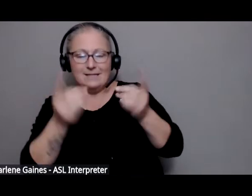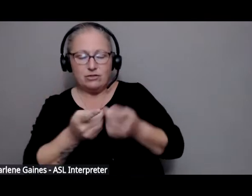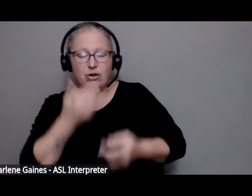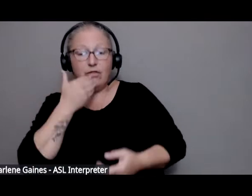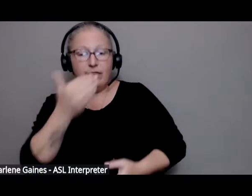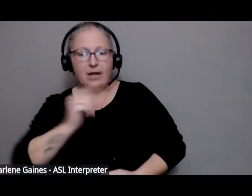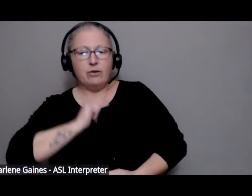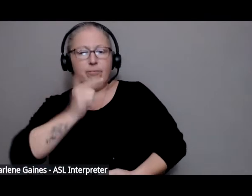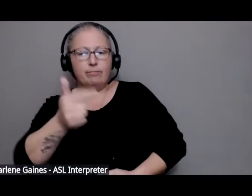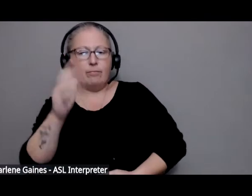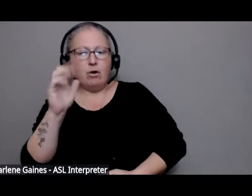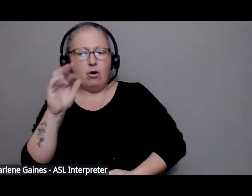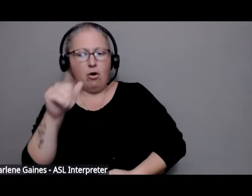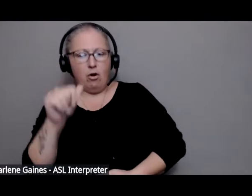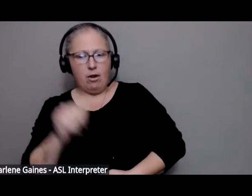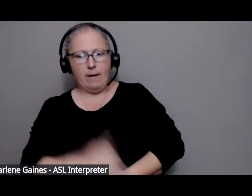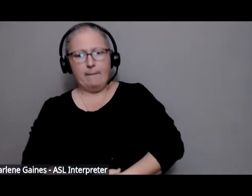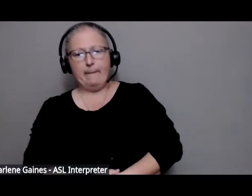it over to Carlo.